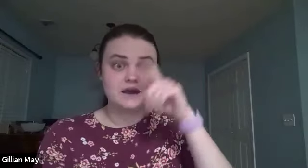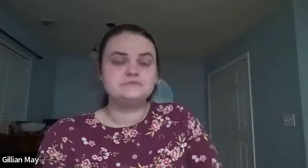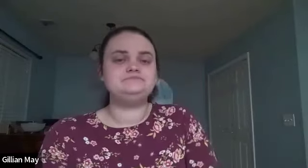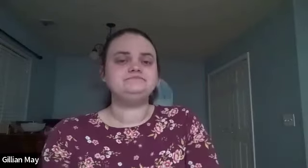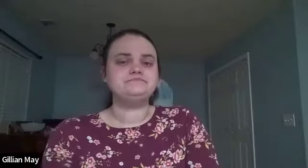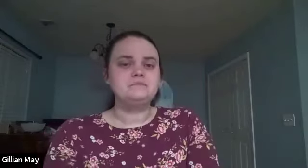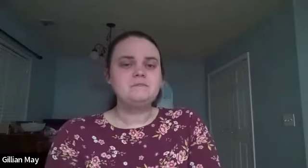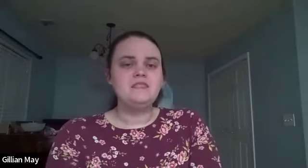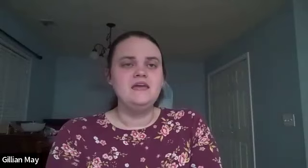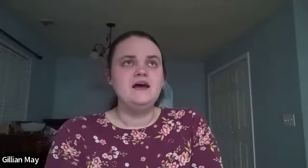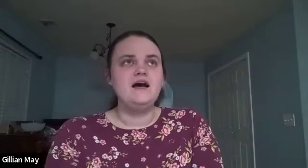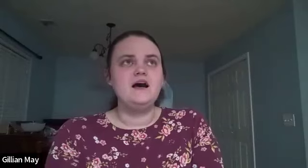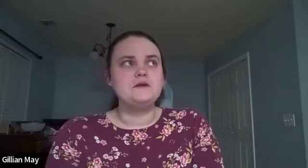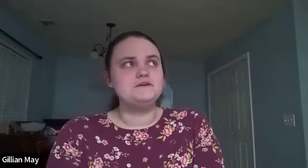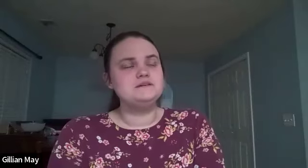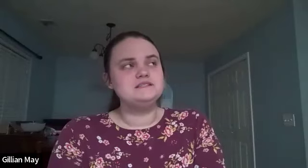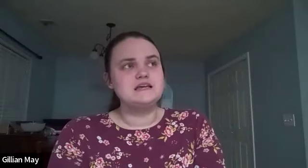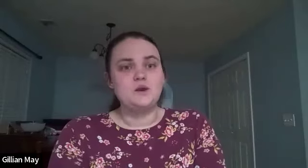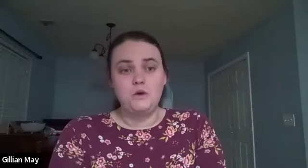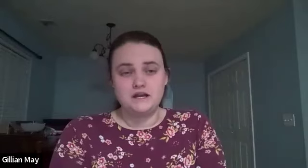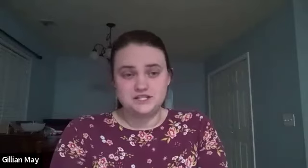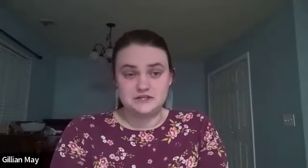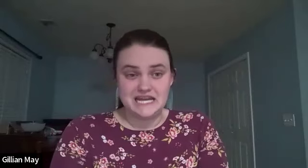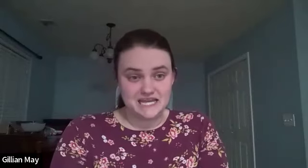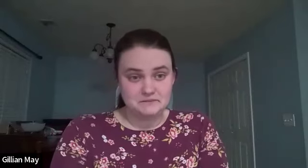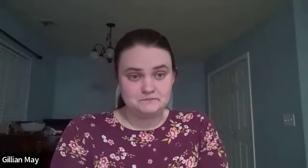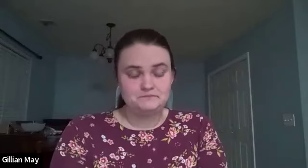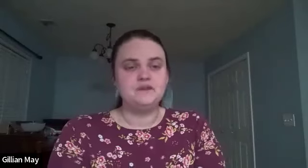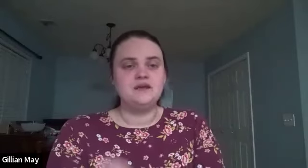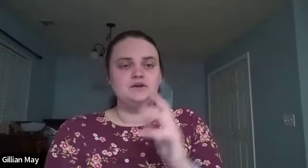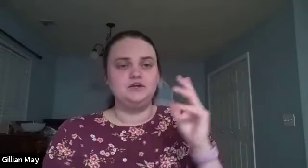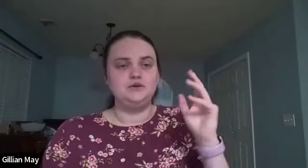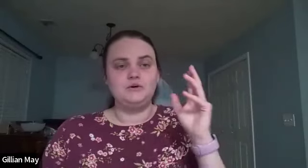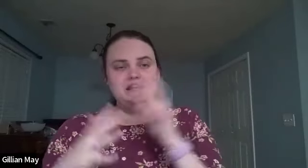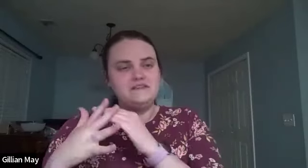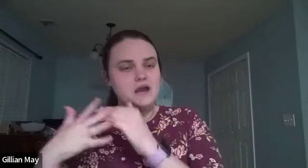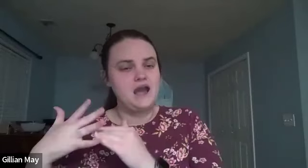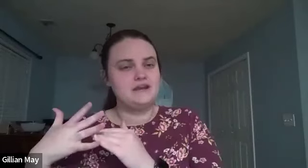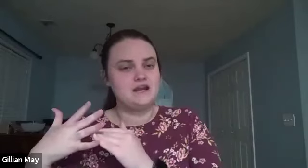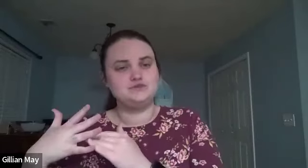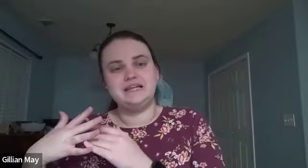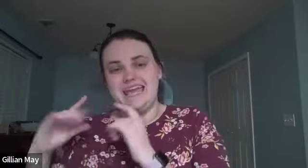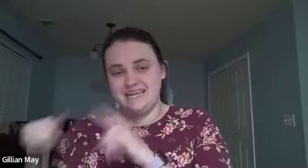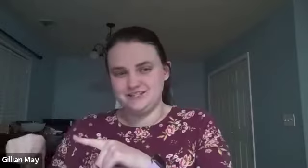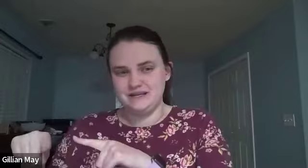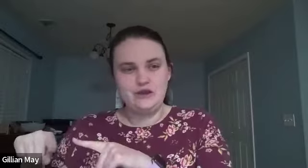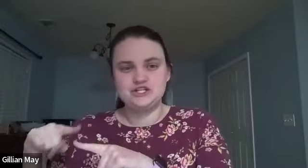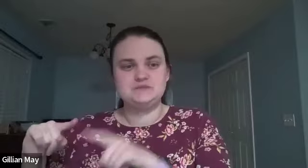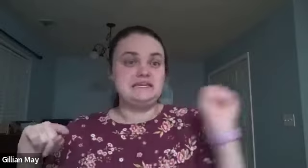up. If you were to say like, what is your name? You or anything that have an actual like answer, it couldn't just be